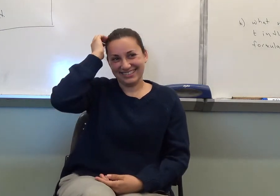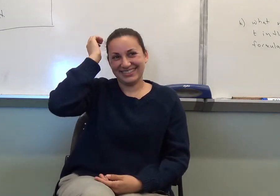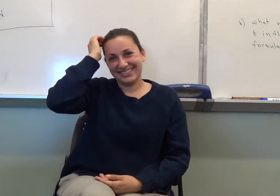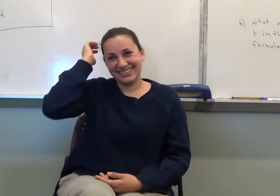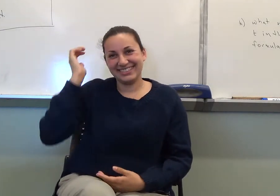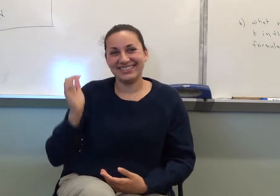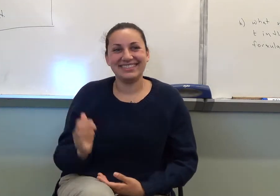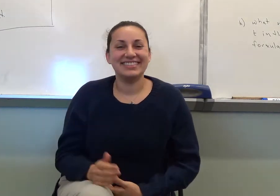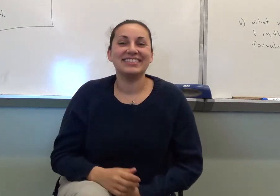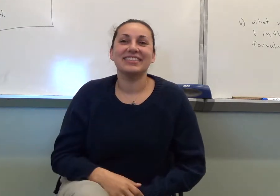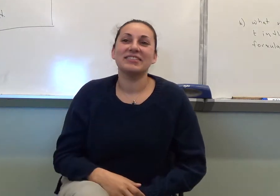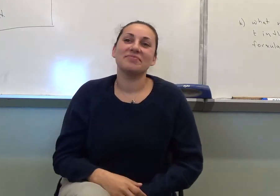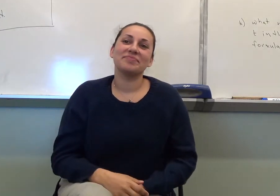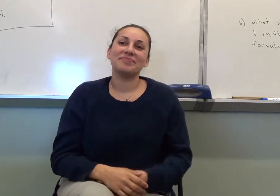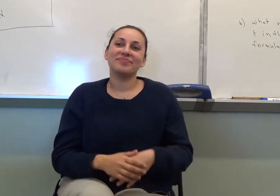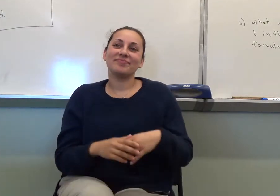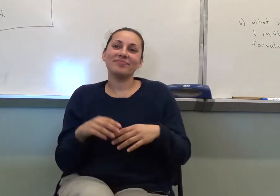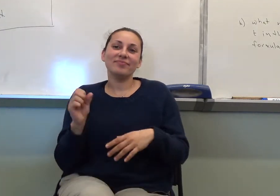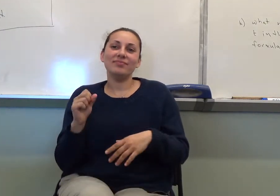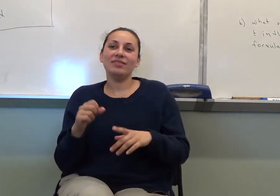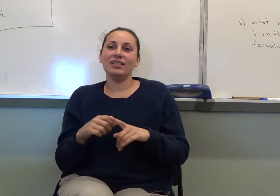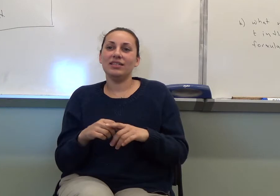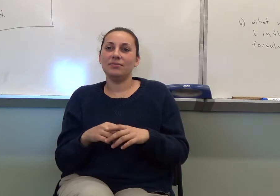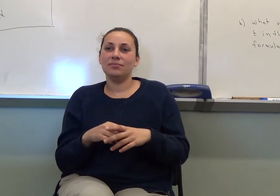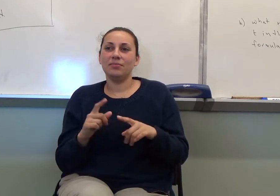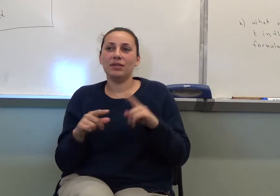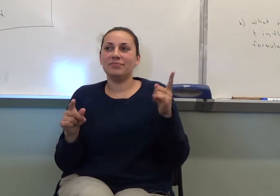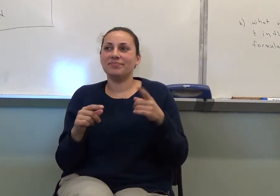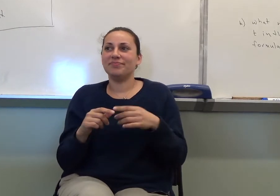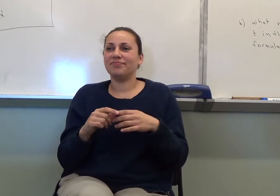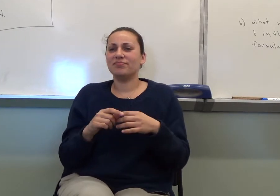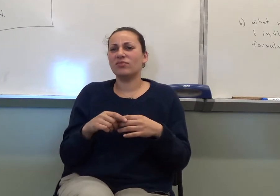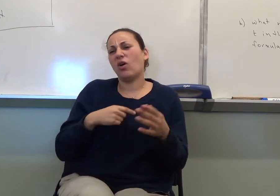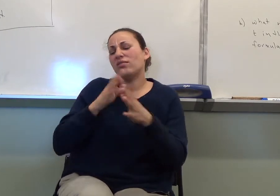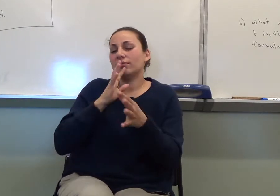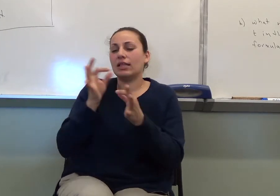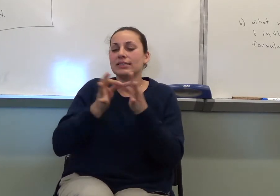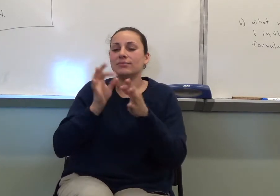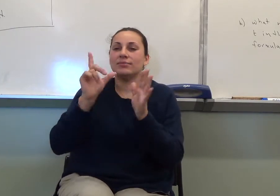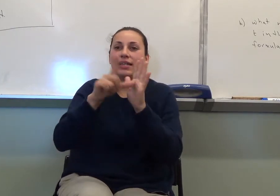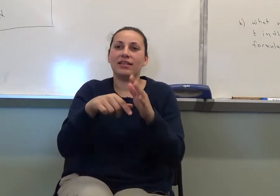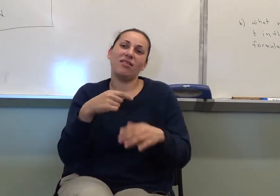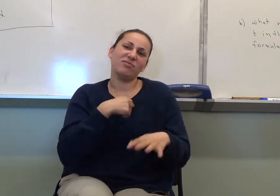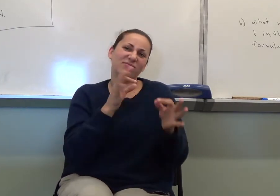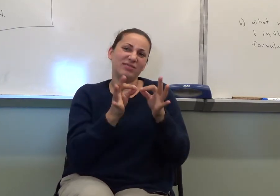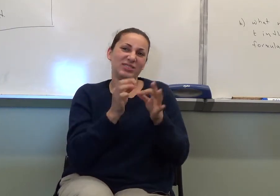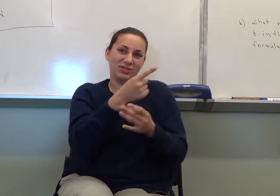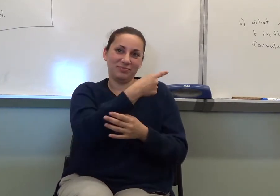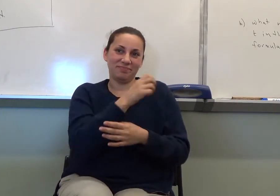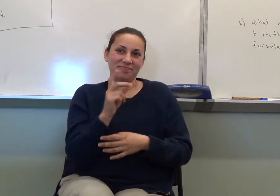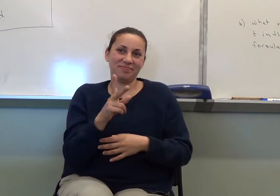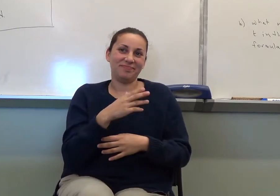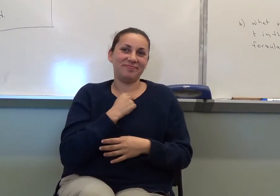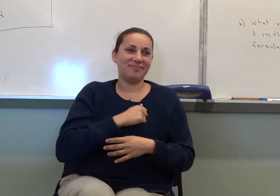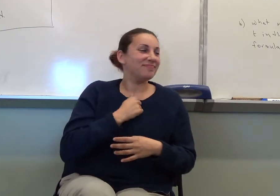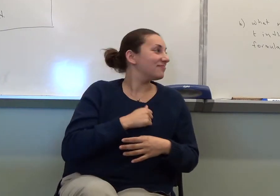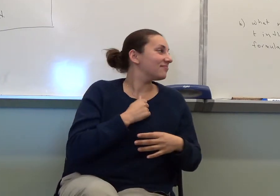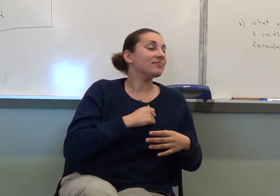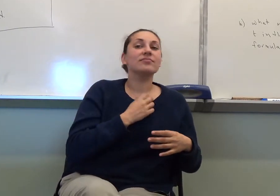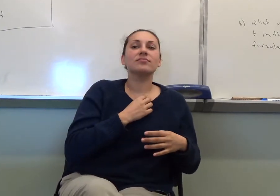but if you wanted, instead of writing this percent decrease, if you wanted to call that X, then you can just put that in there, and you know what that X was standing for,